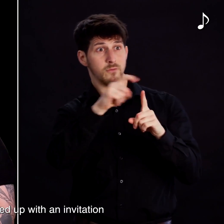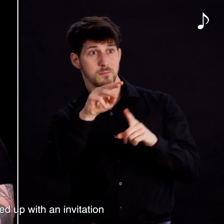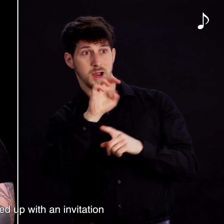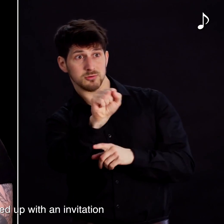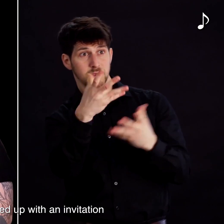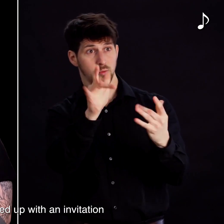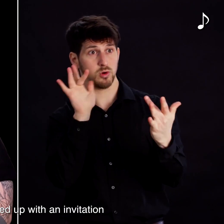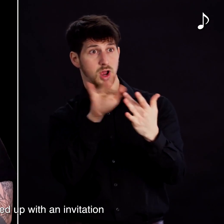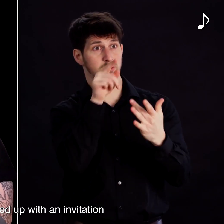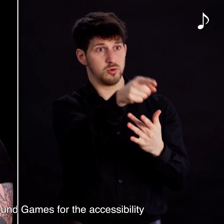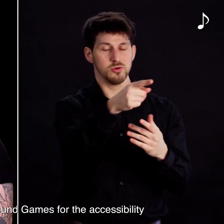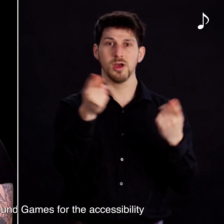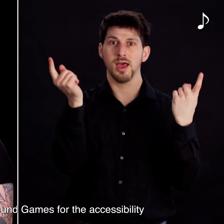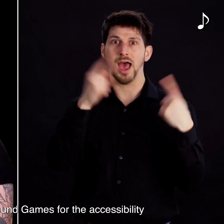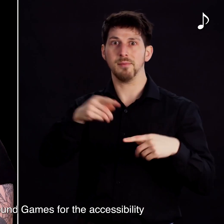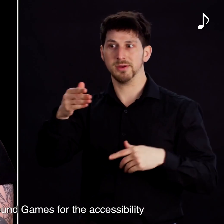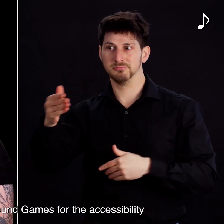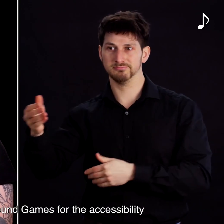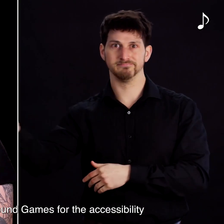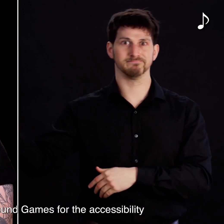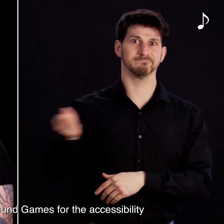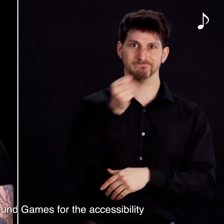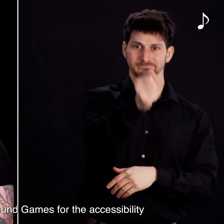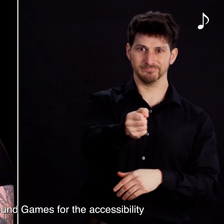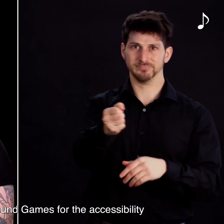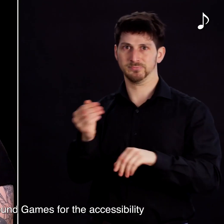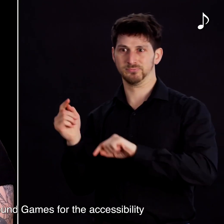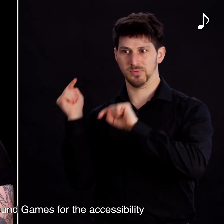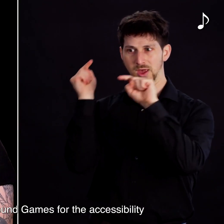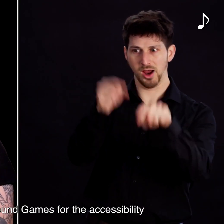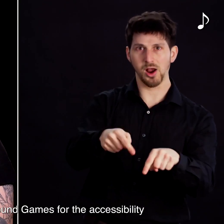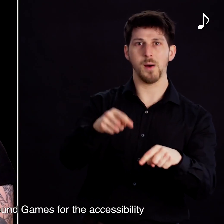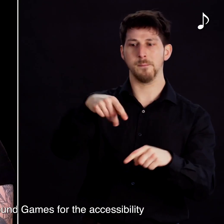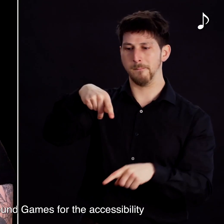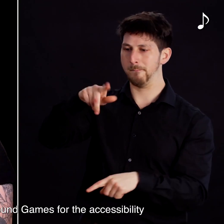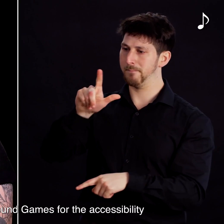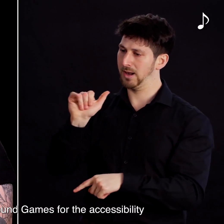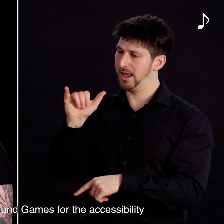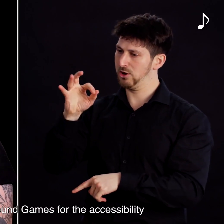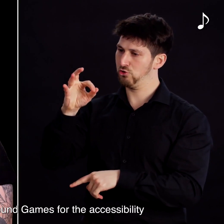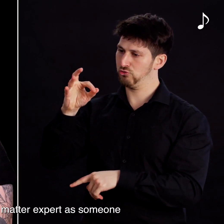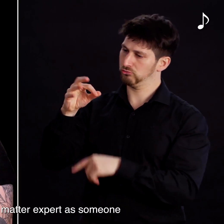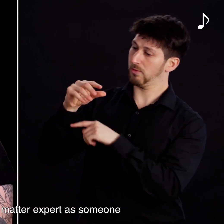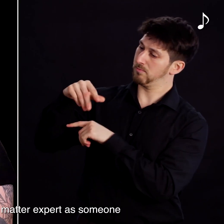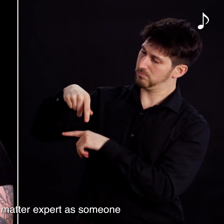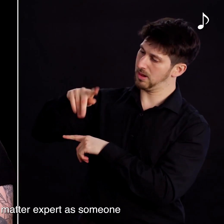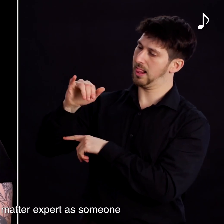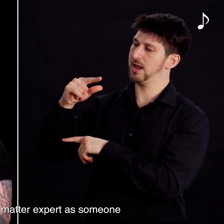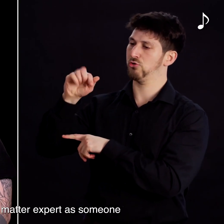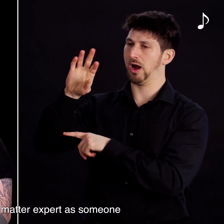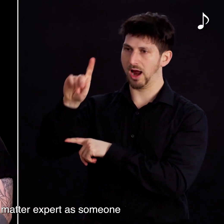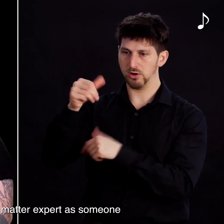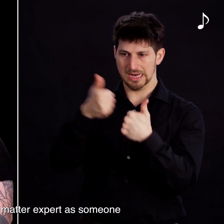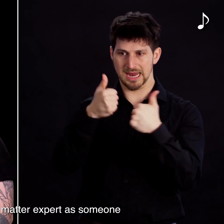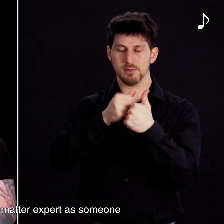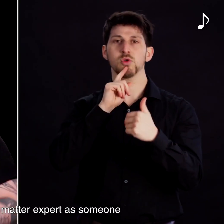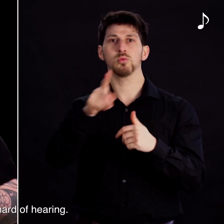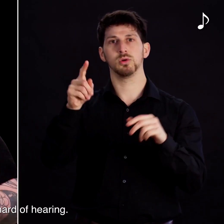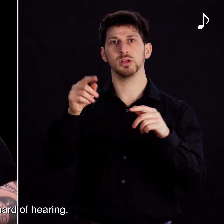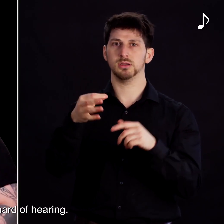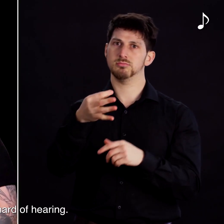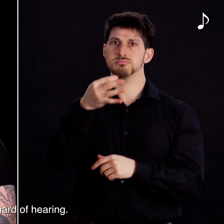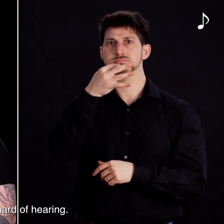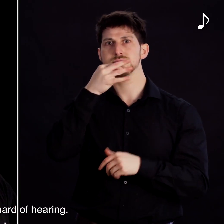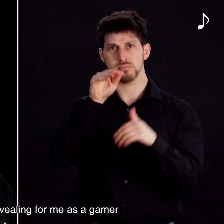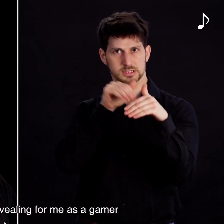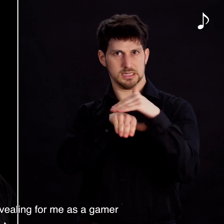And that followed up with an invitation to come here to Playground Games for the accessibility sprint as a subject matter expert, as someone